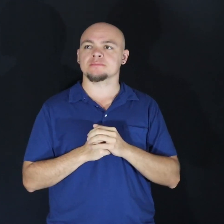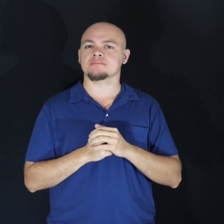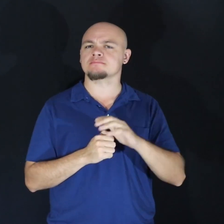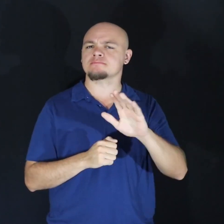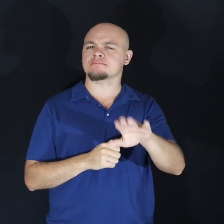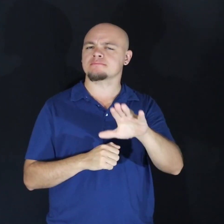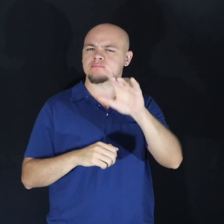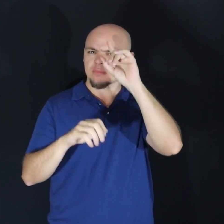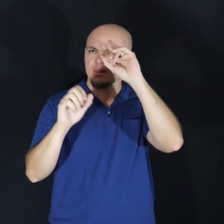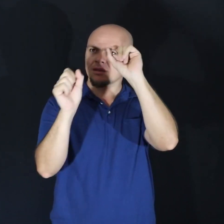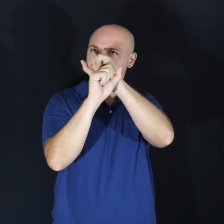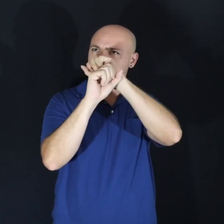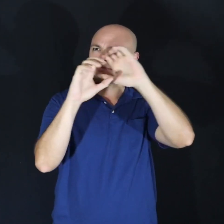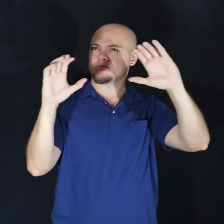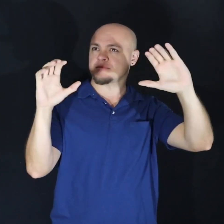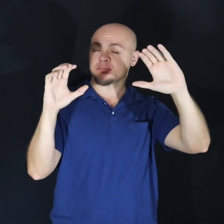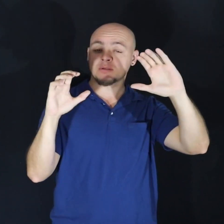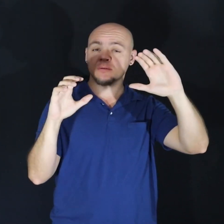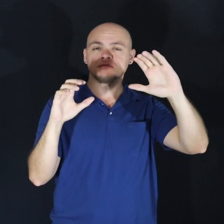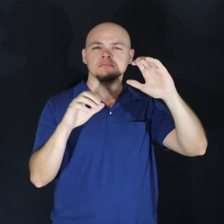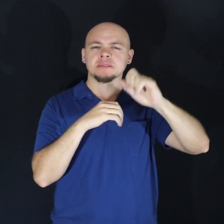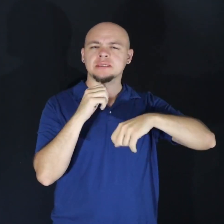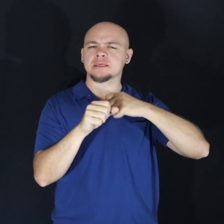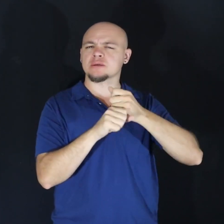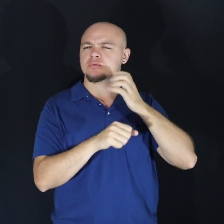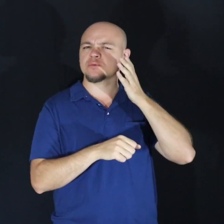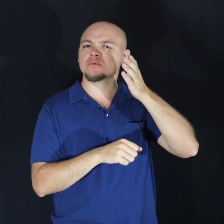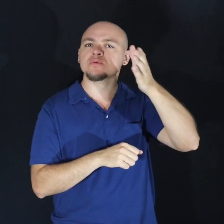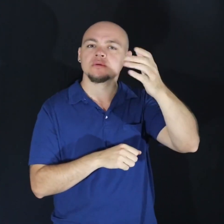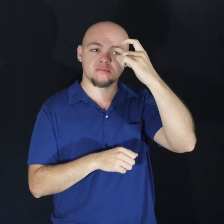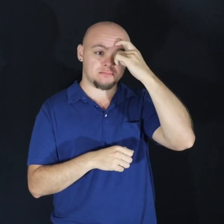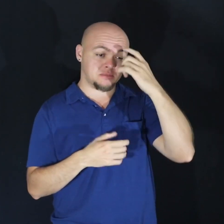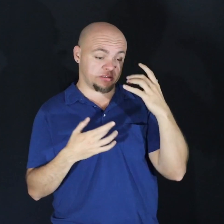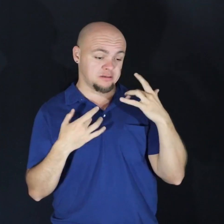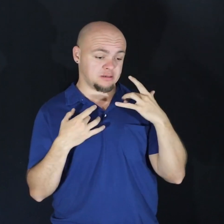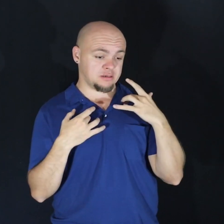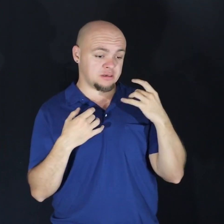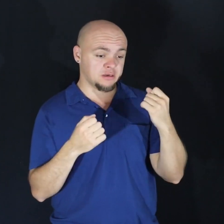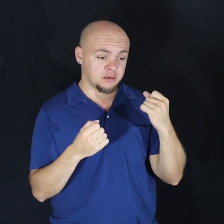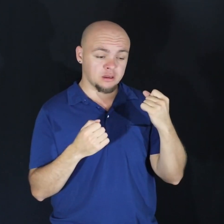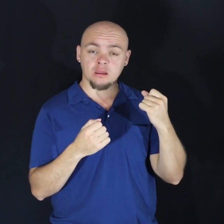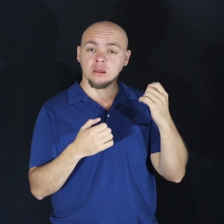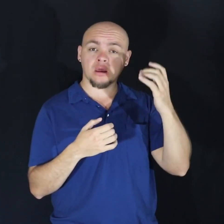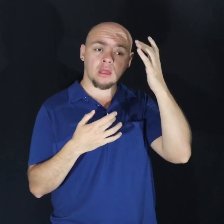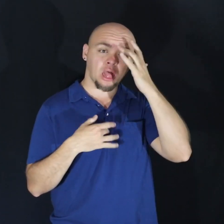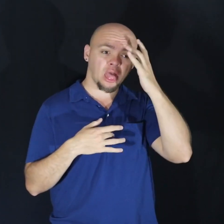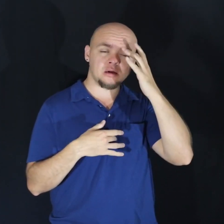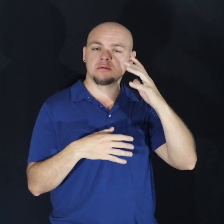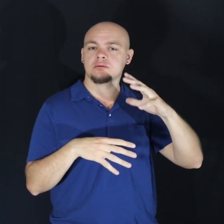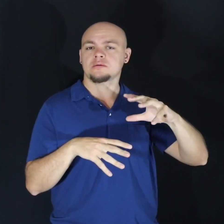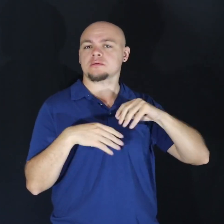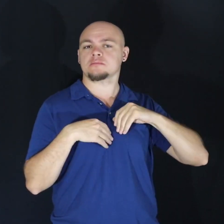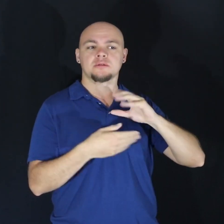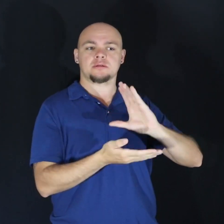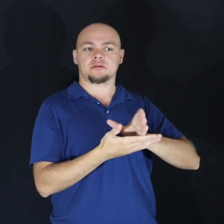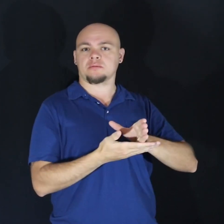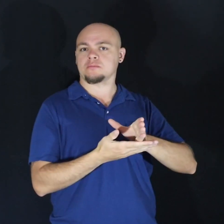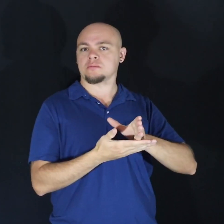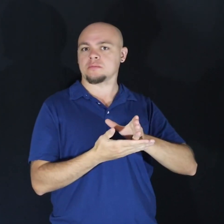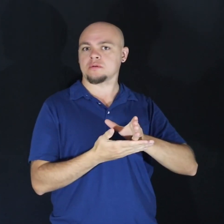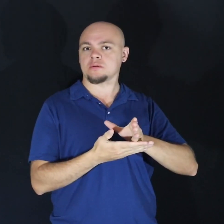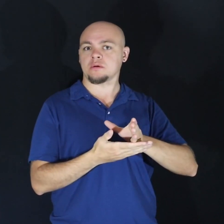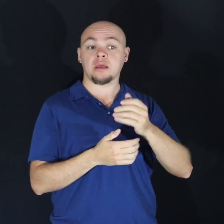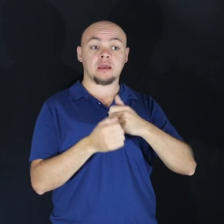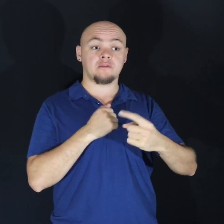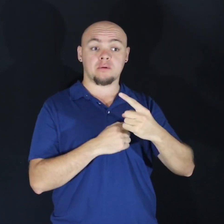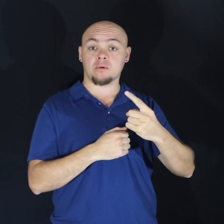Imagine. Imagine that years into the future, mental illnesses just stopped being accepted. That everyone who has a